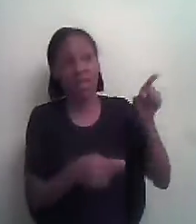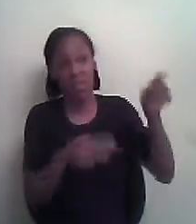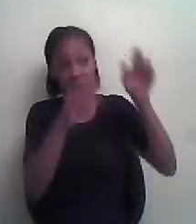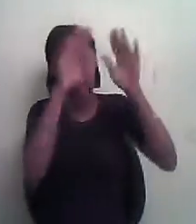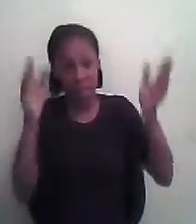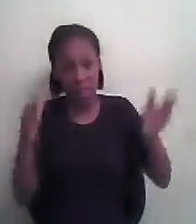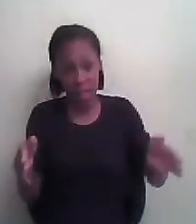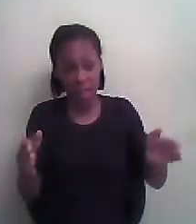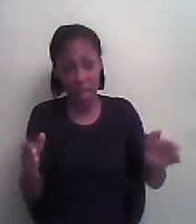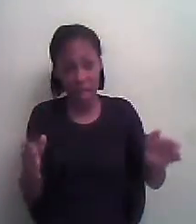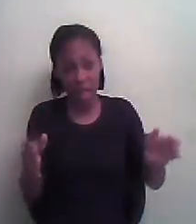we live in today.